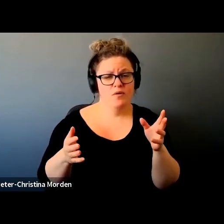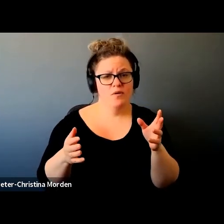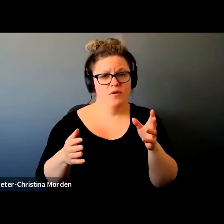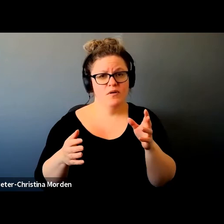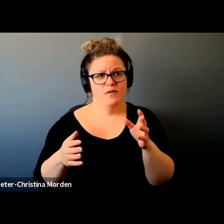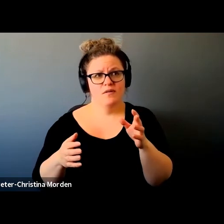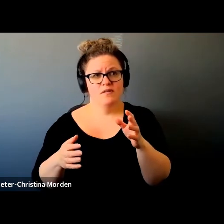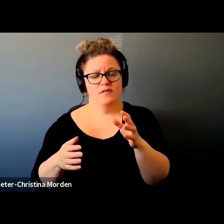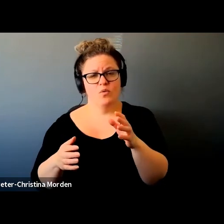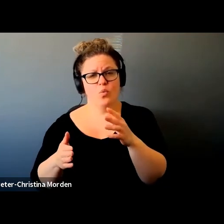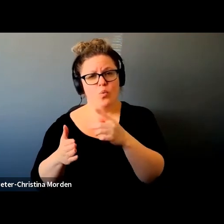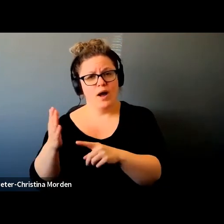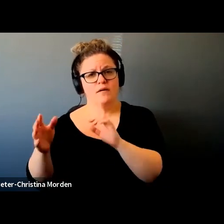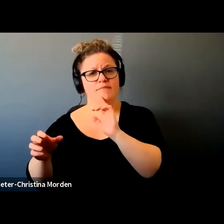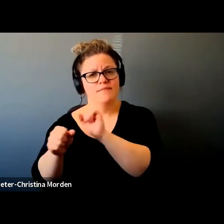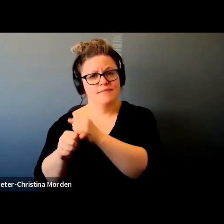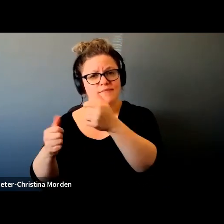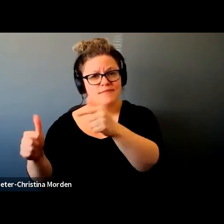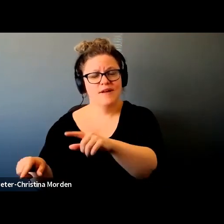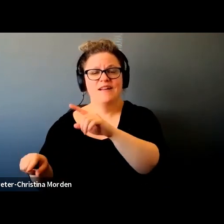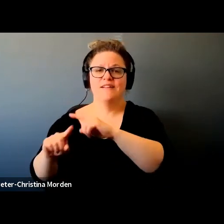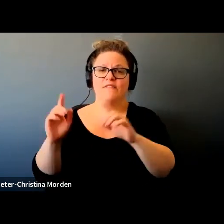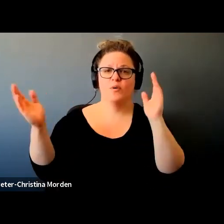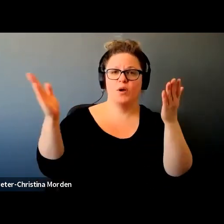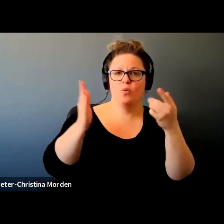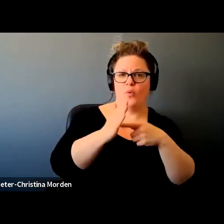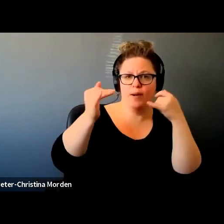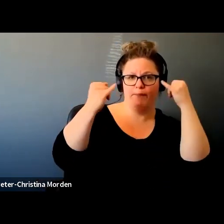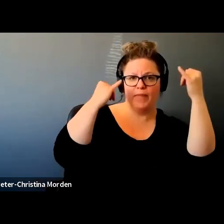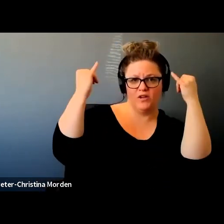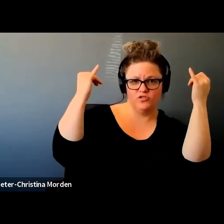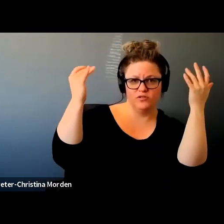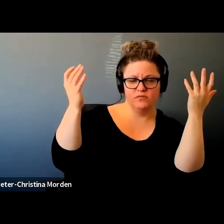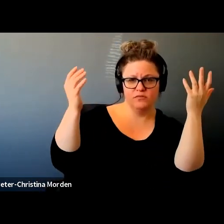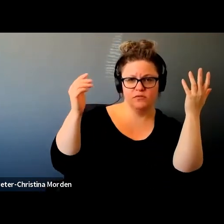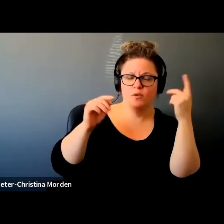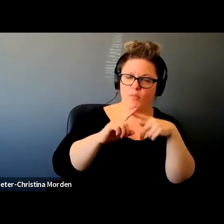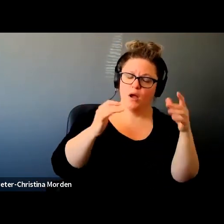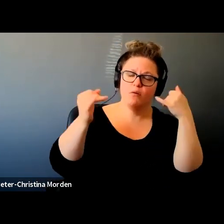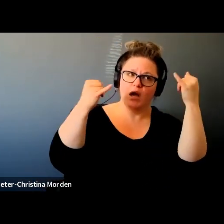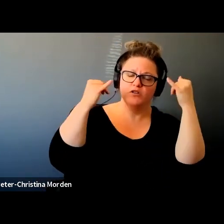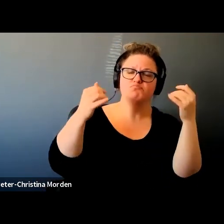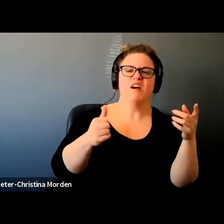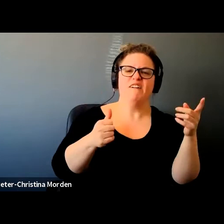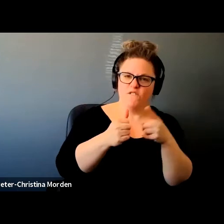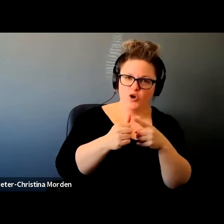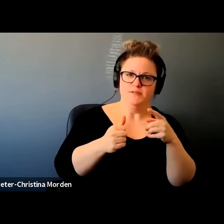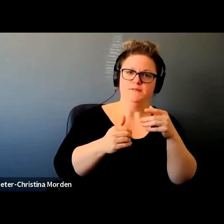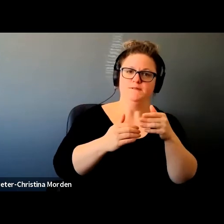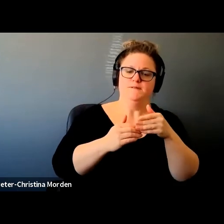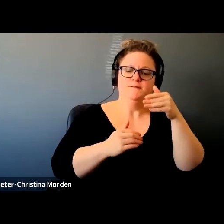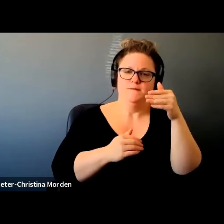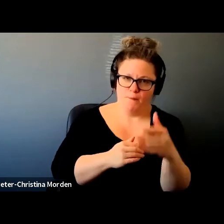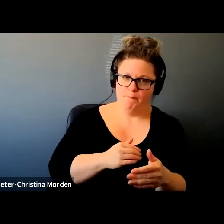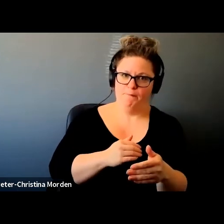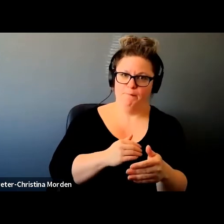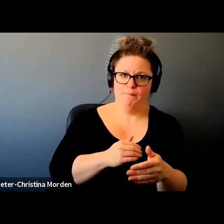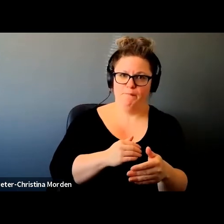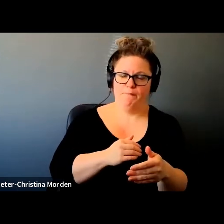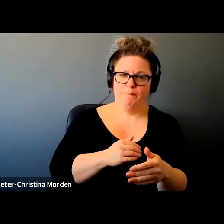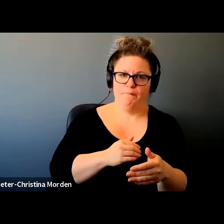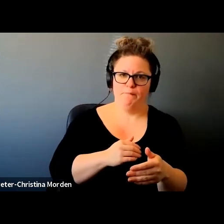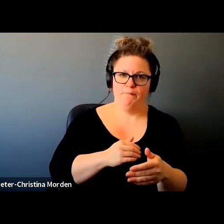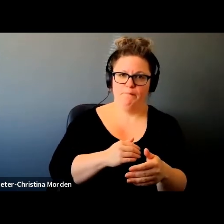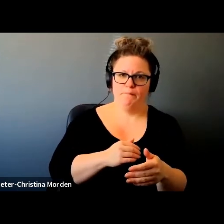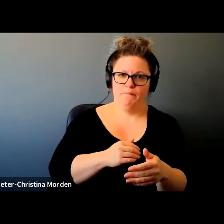had imagined, but it was a first step in getting towards the opportunity of maybe realizing